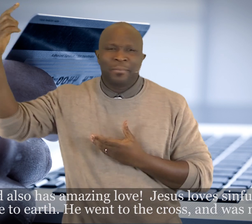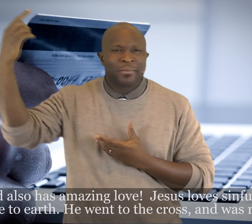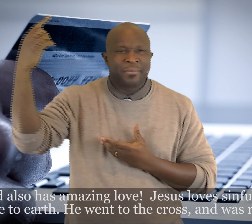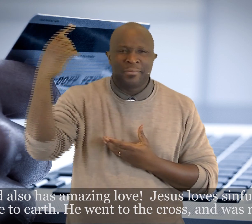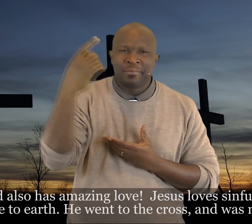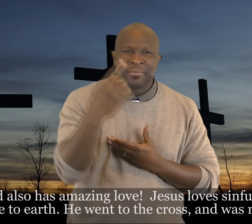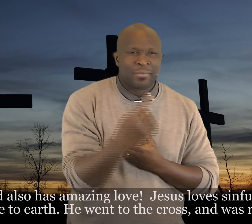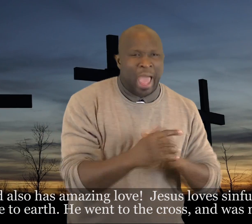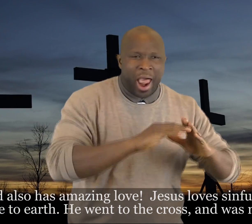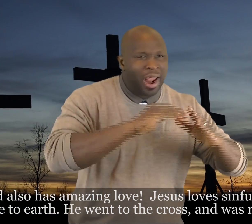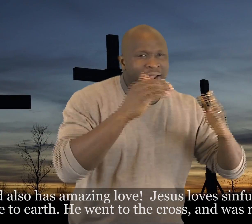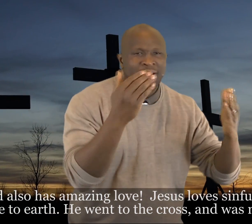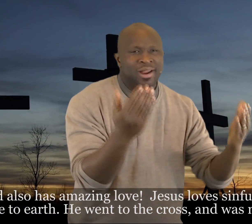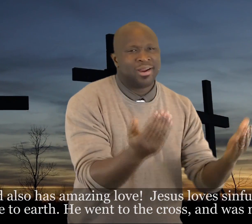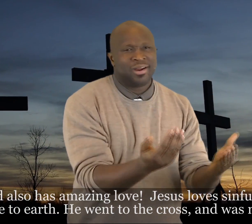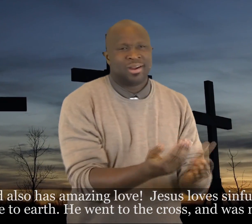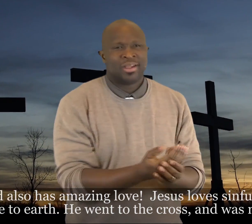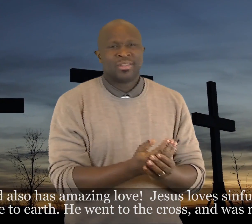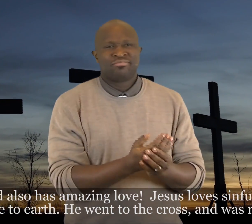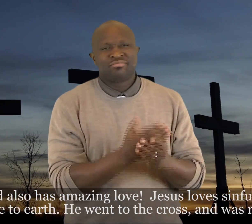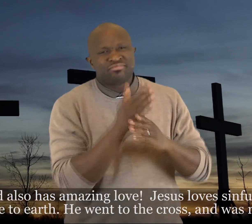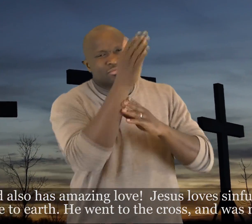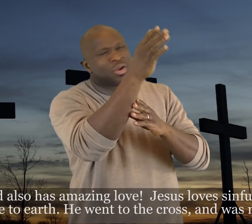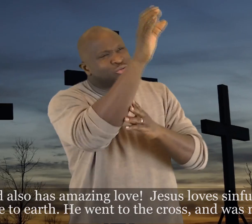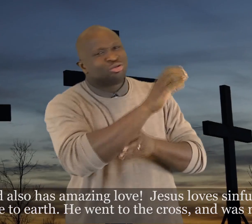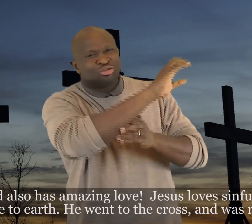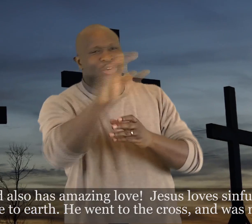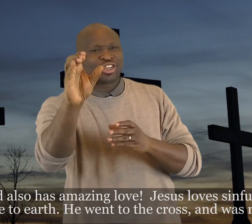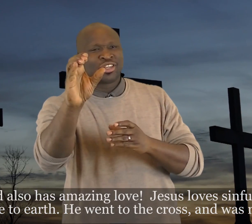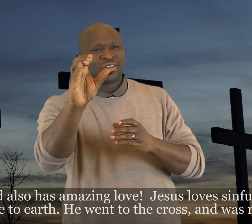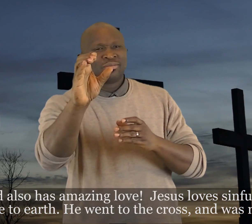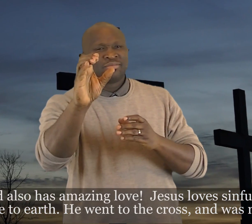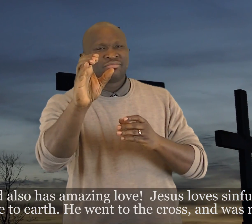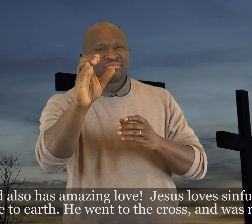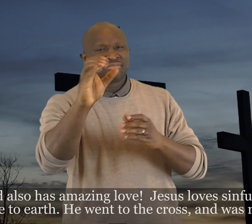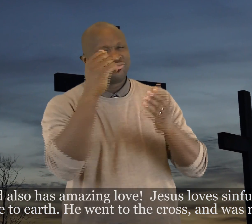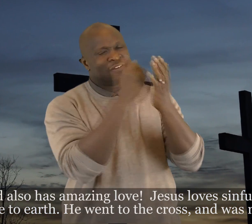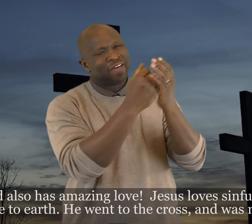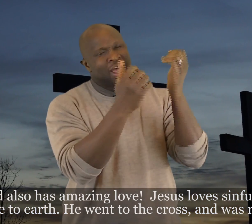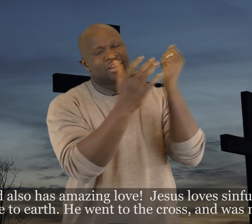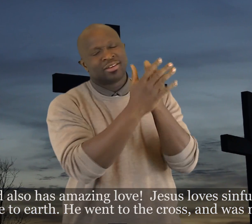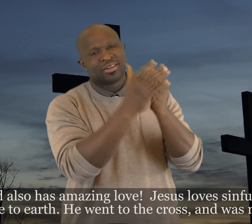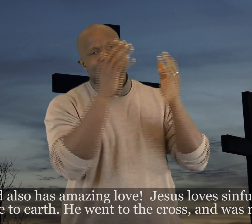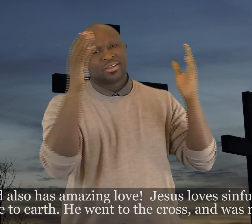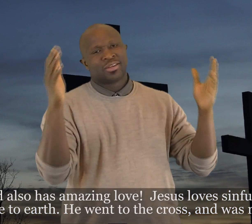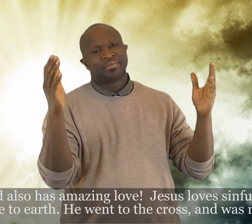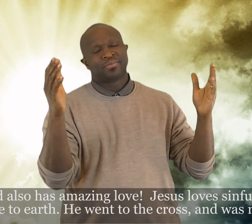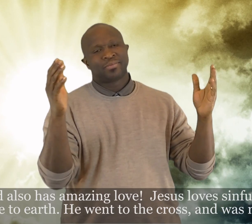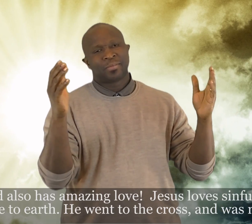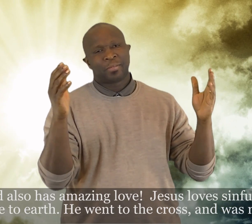himself. Christ is the lover of lost, sinful human souls. And he's